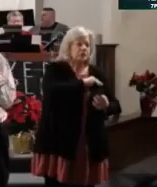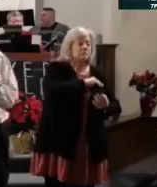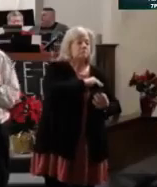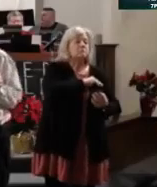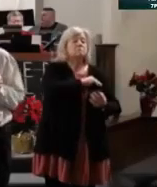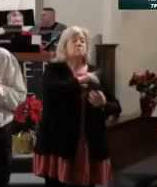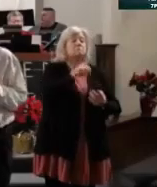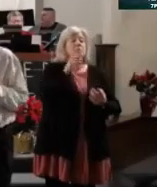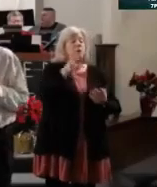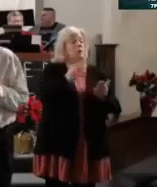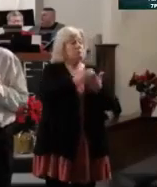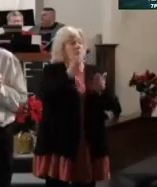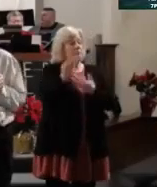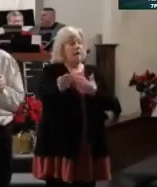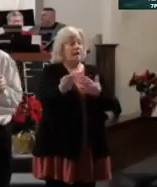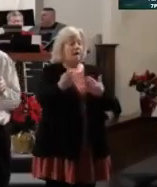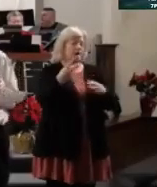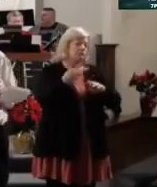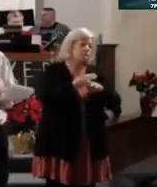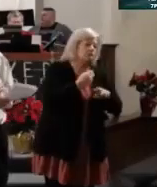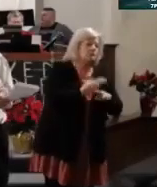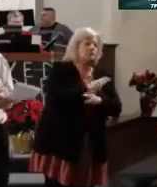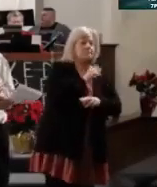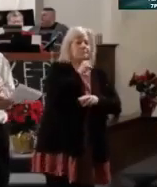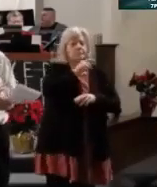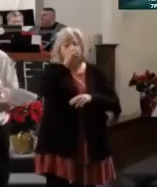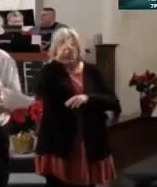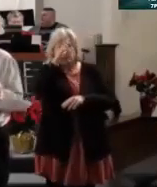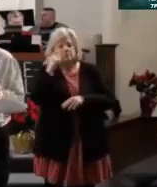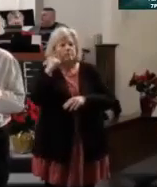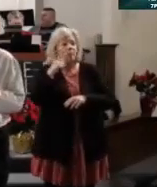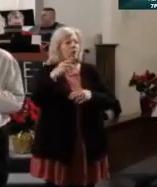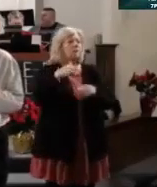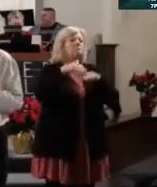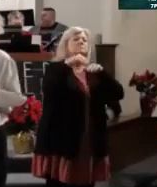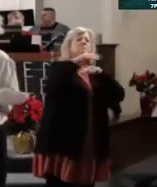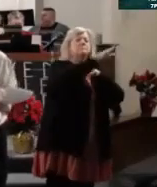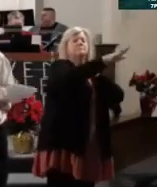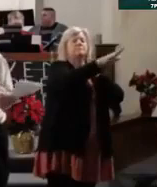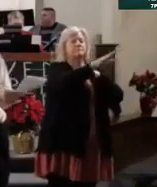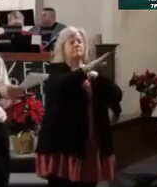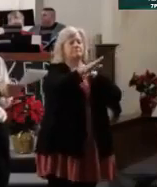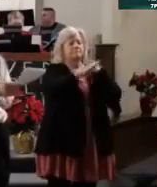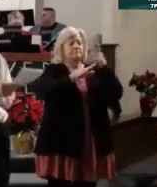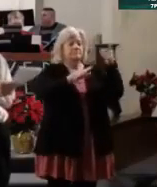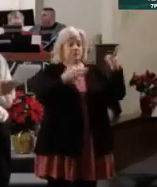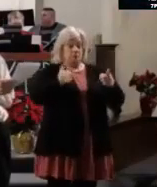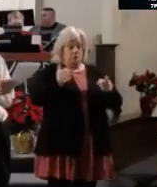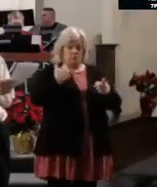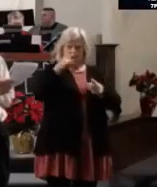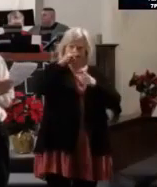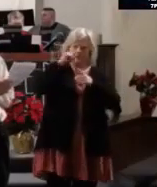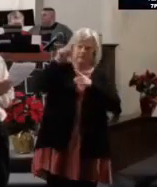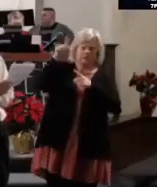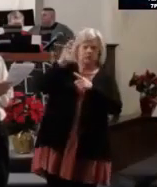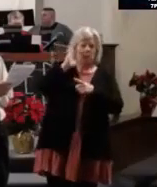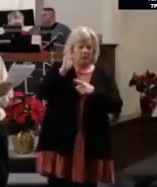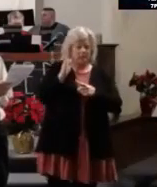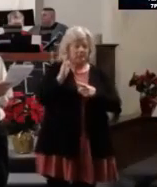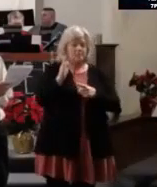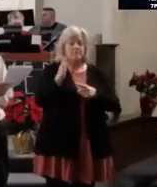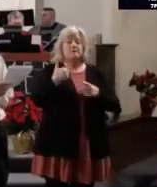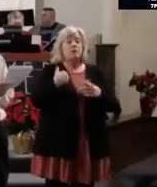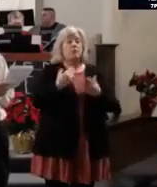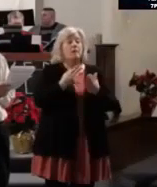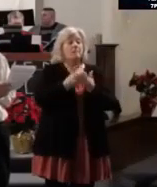to bless a family somewhere overseas. And their goal this year is $215 for one goat, two ducks,